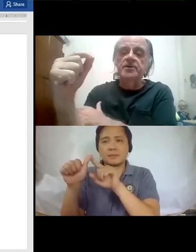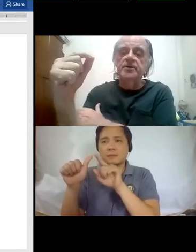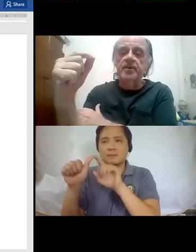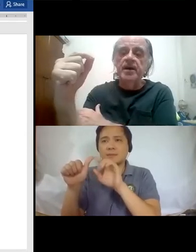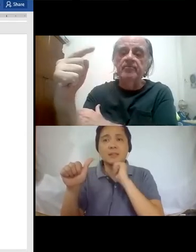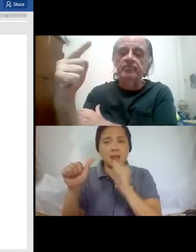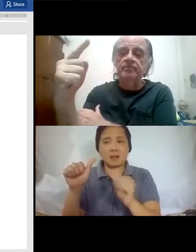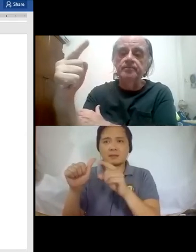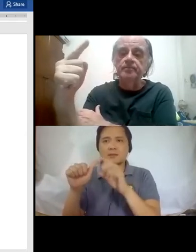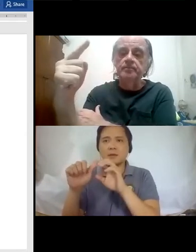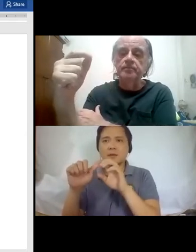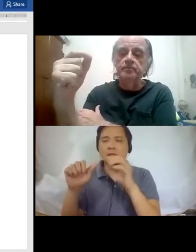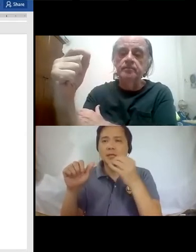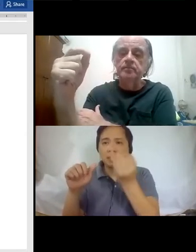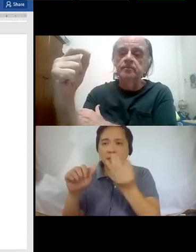this hand shape have?